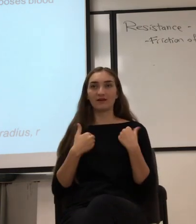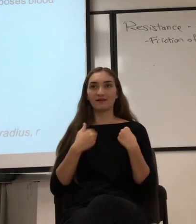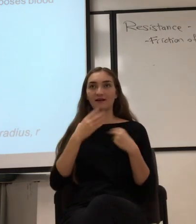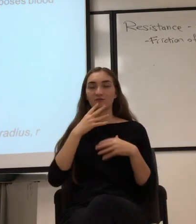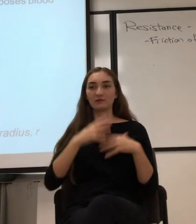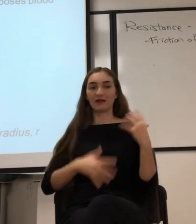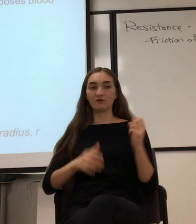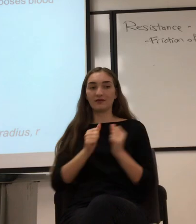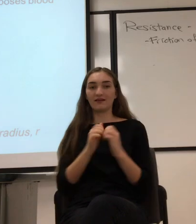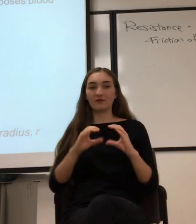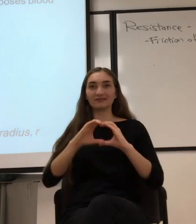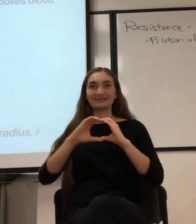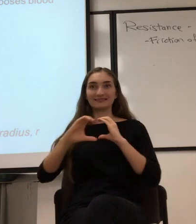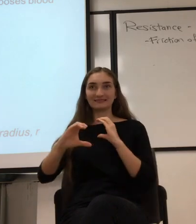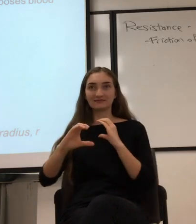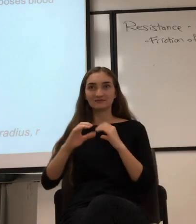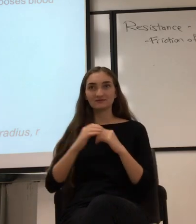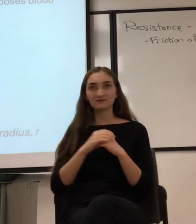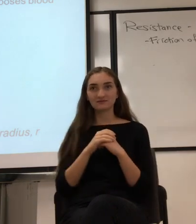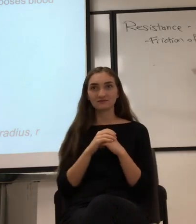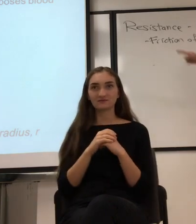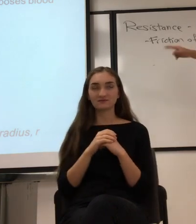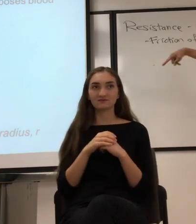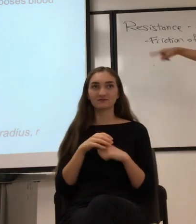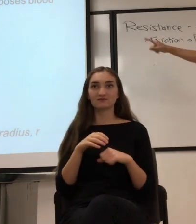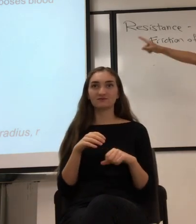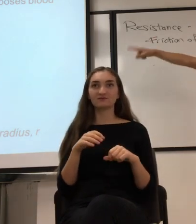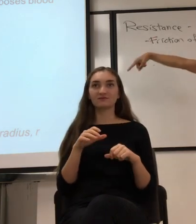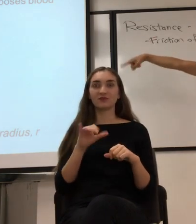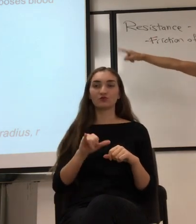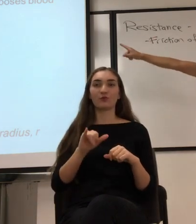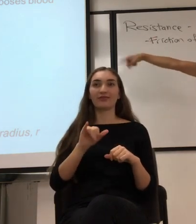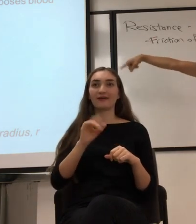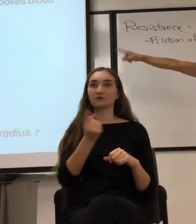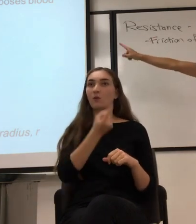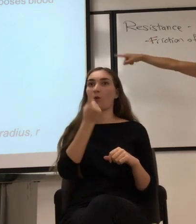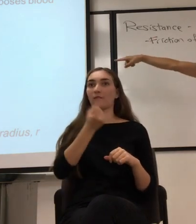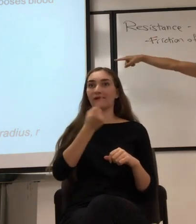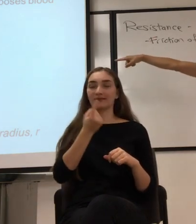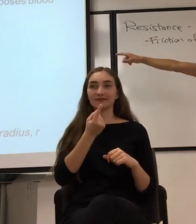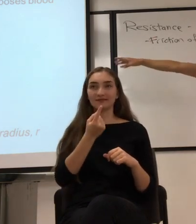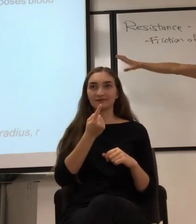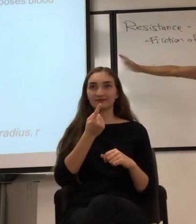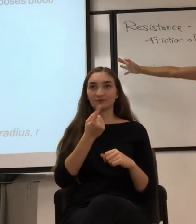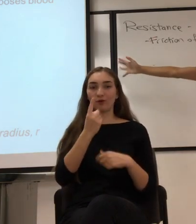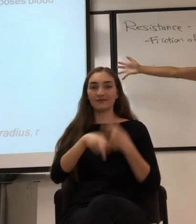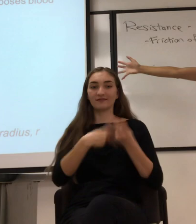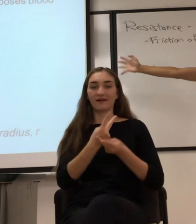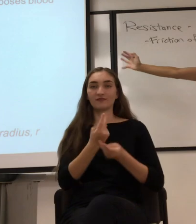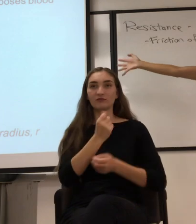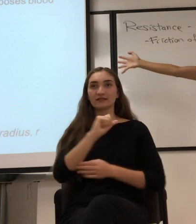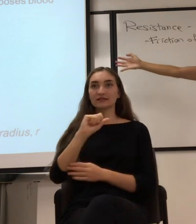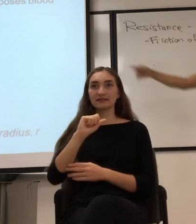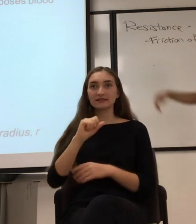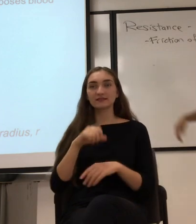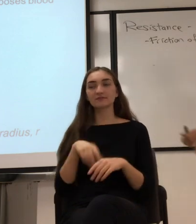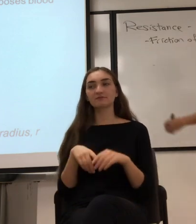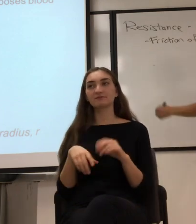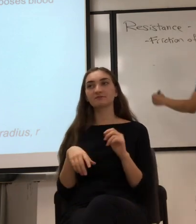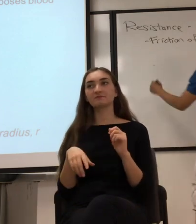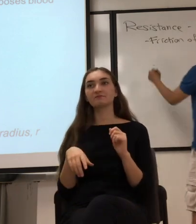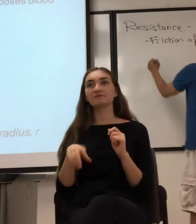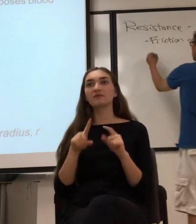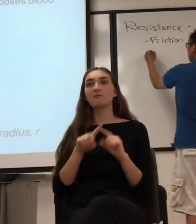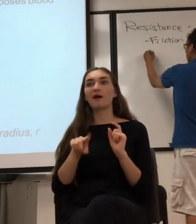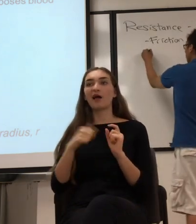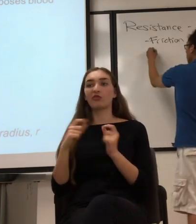your tubes, so it's a given. And so, but these determinants can be modified a little bit. So let's talk